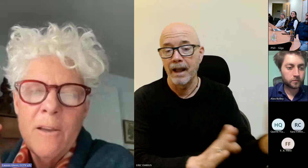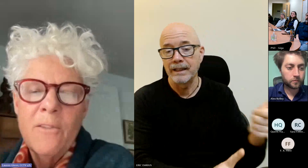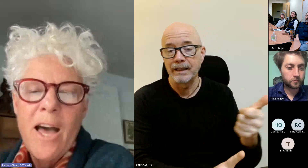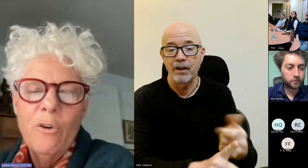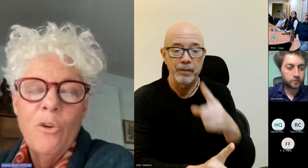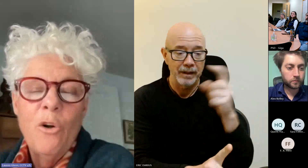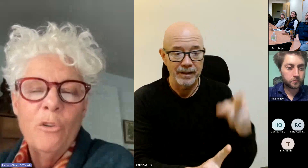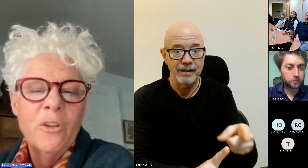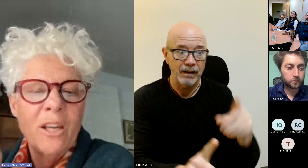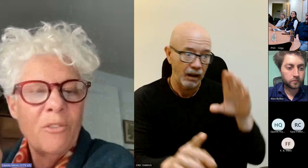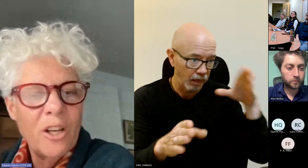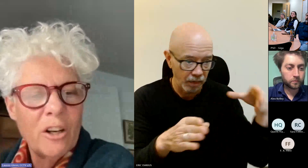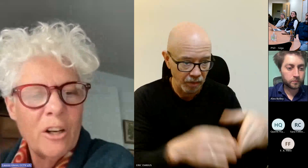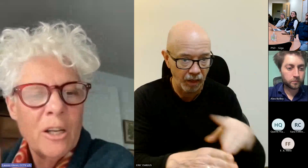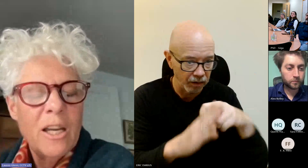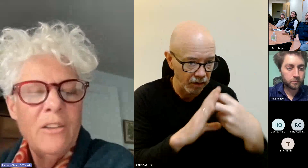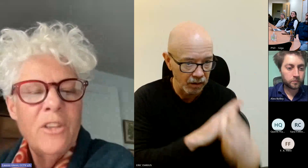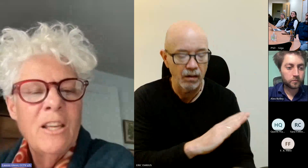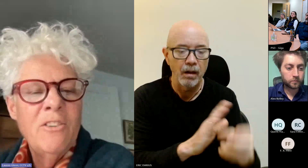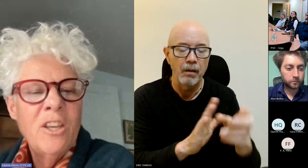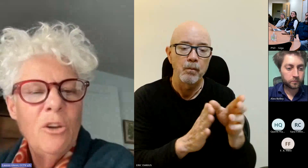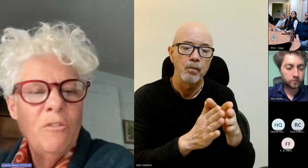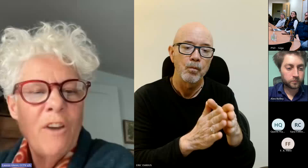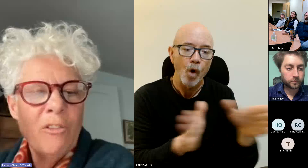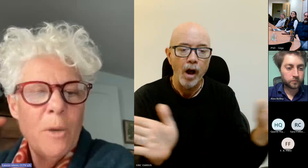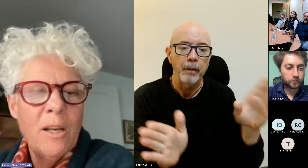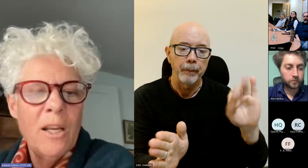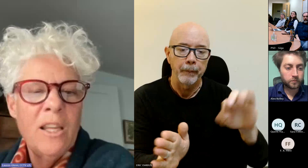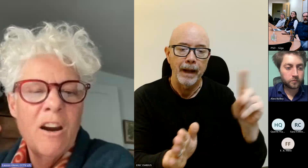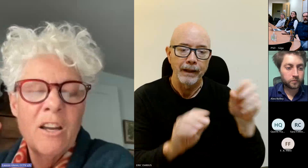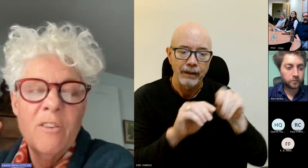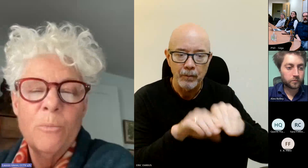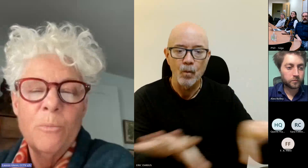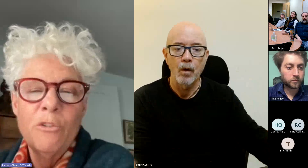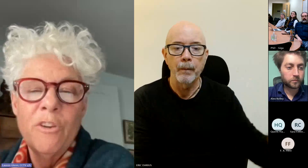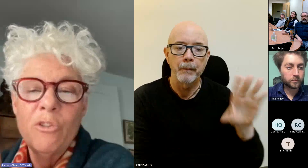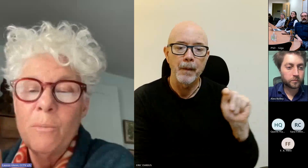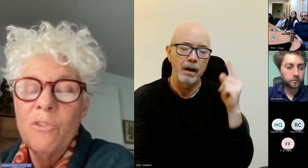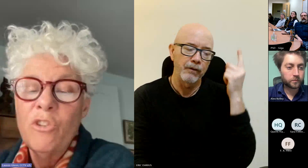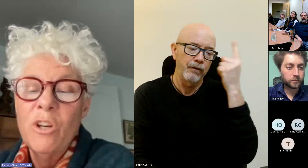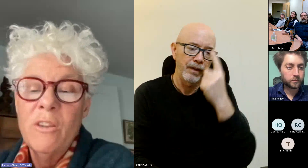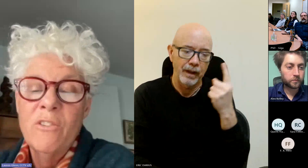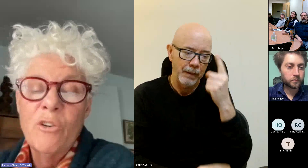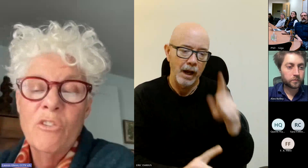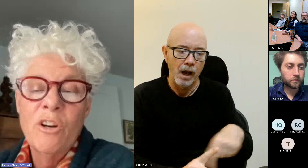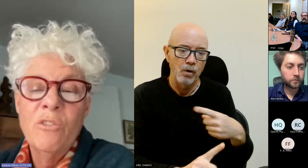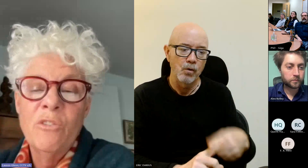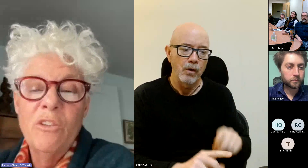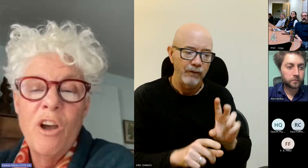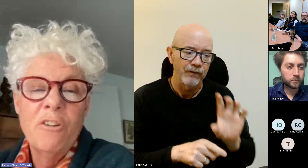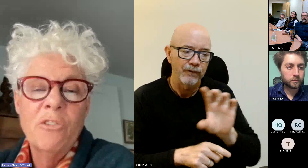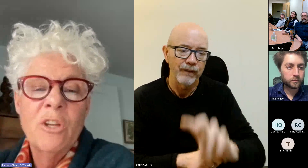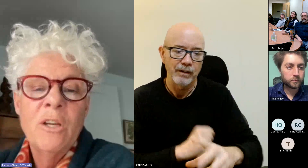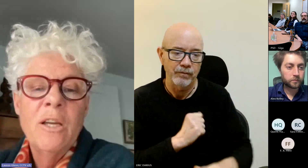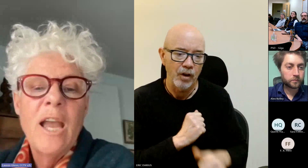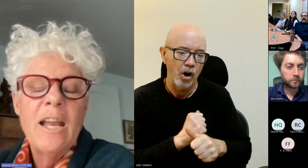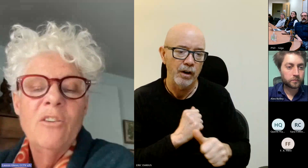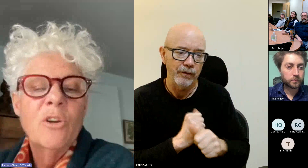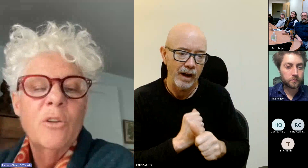deployment, lateral goals to consider is the continued investment in the archivist preservation position at the Secretary of State's